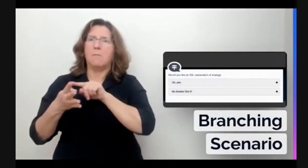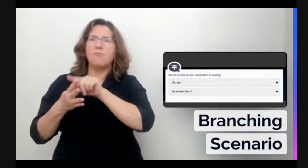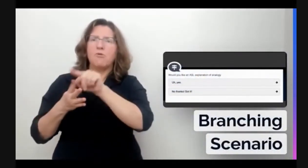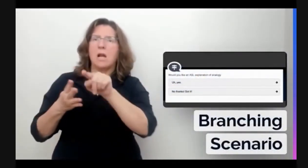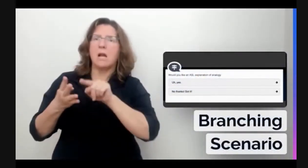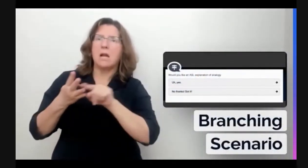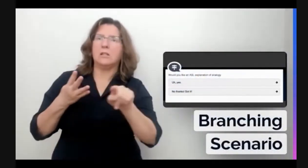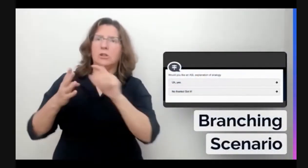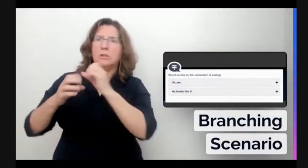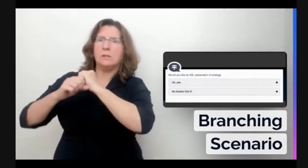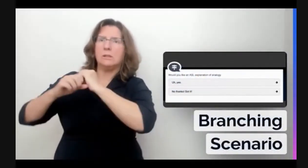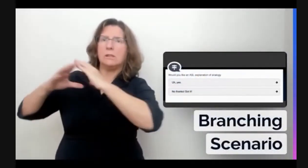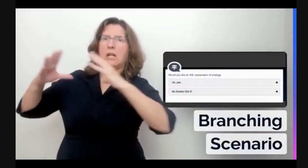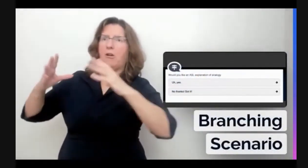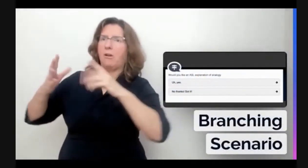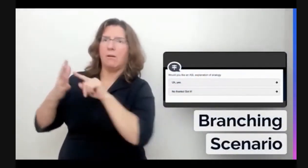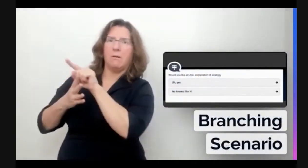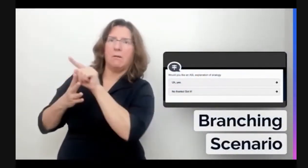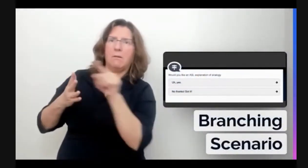Here's an example.